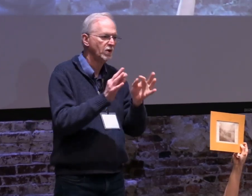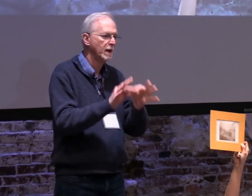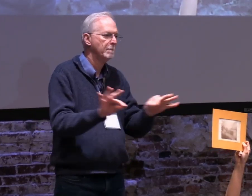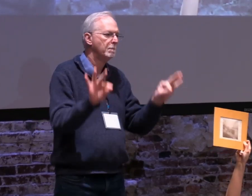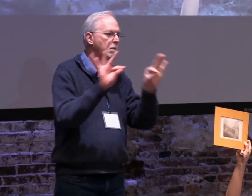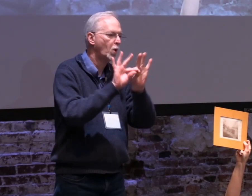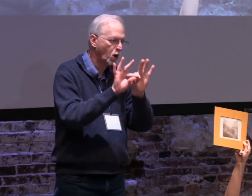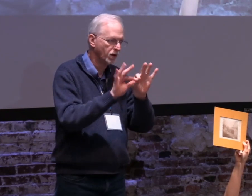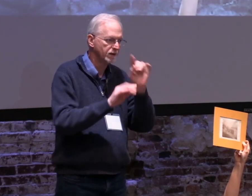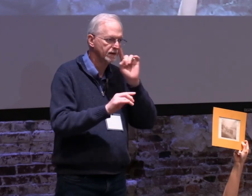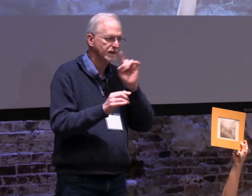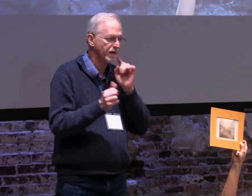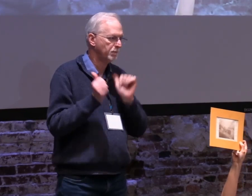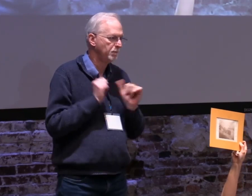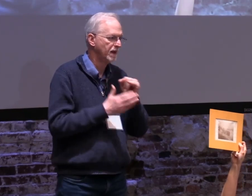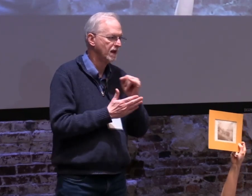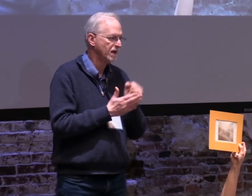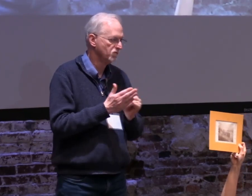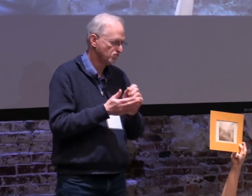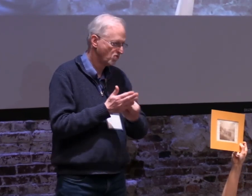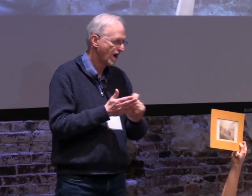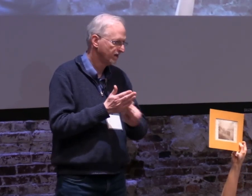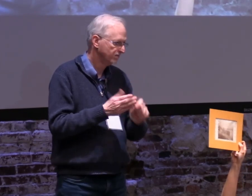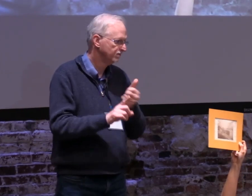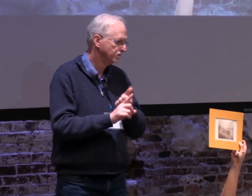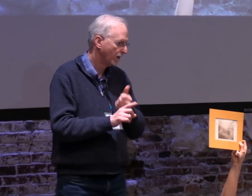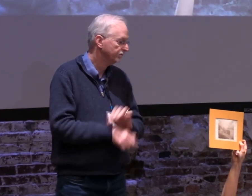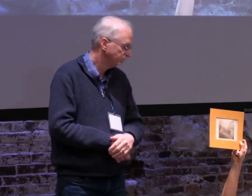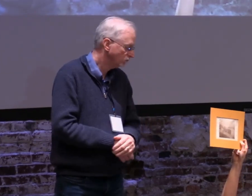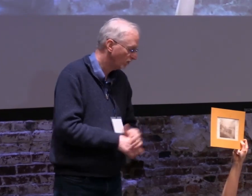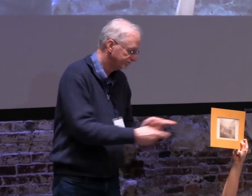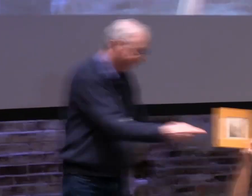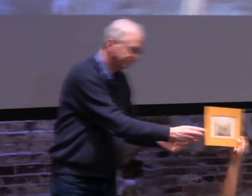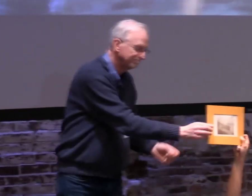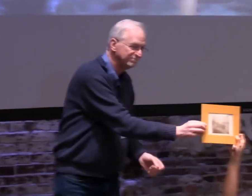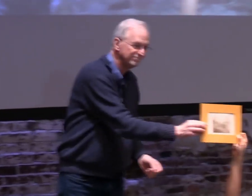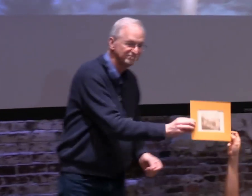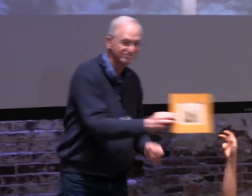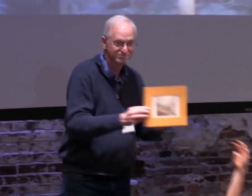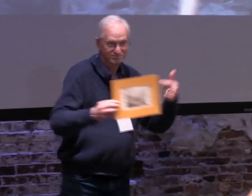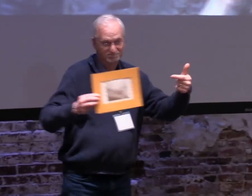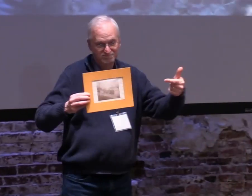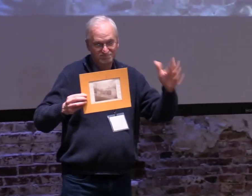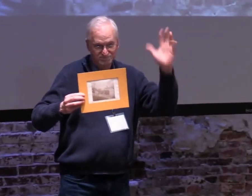That's where I met Sonny Matthew, who was a writer